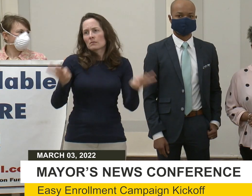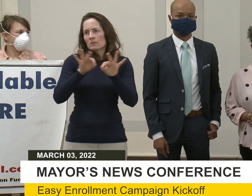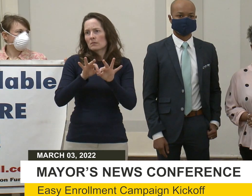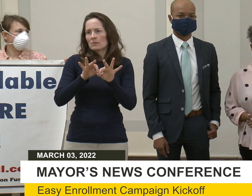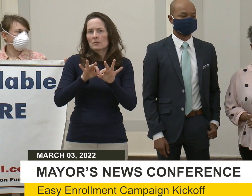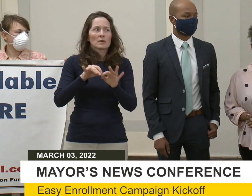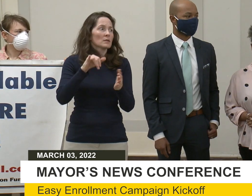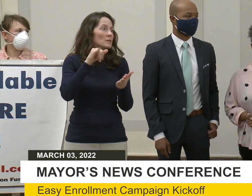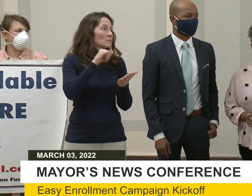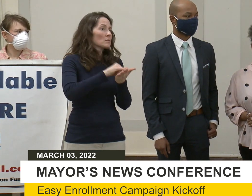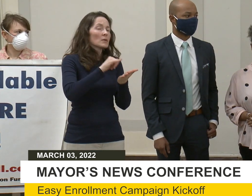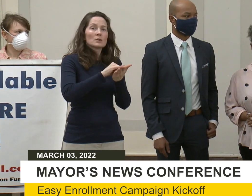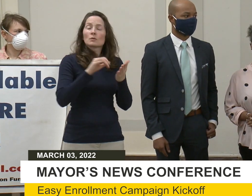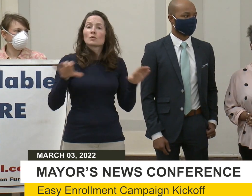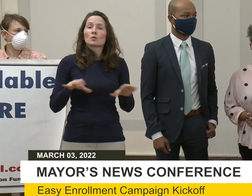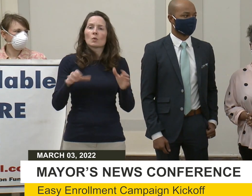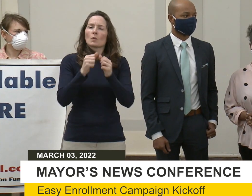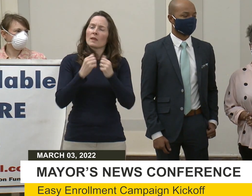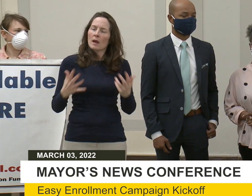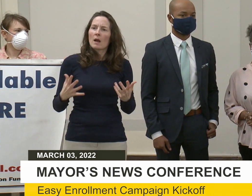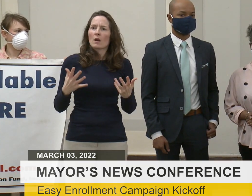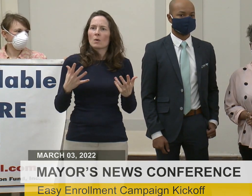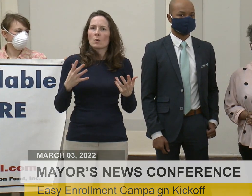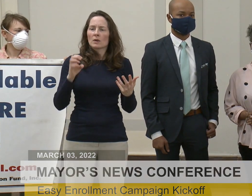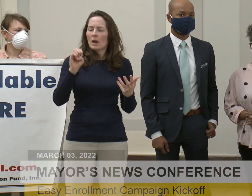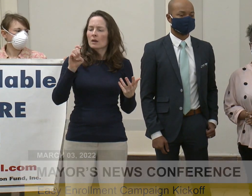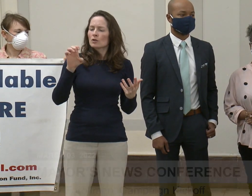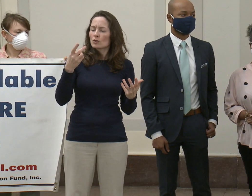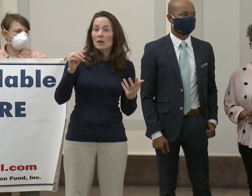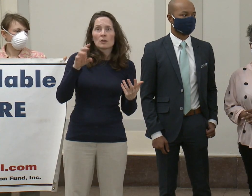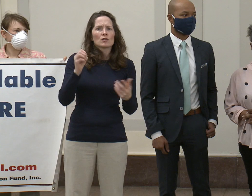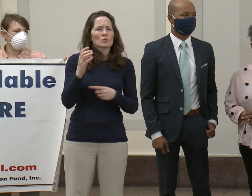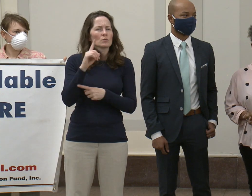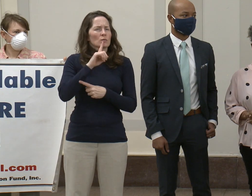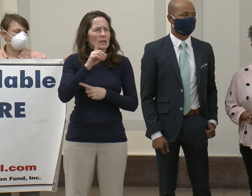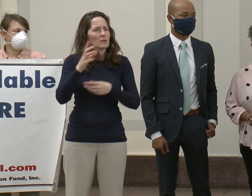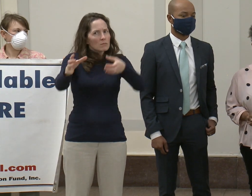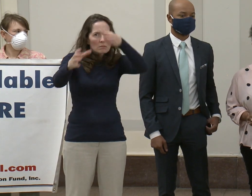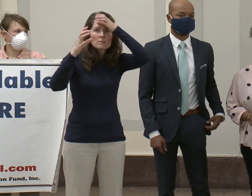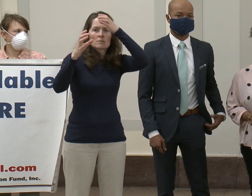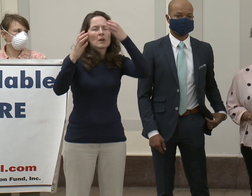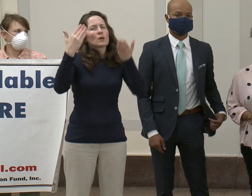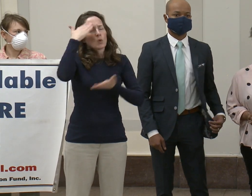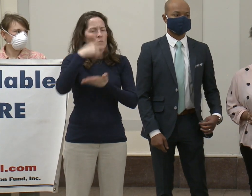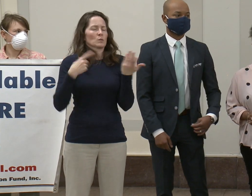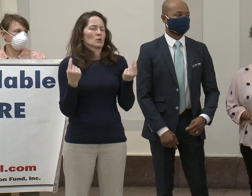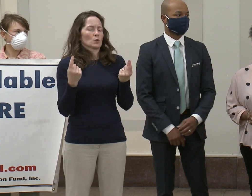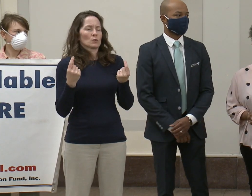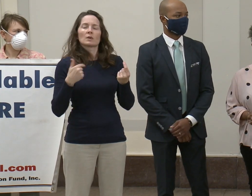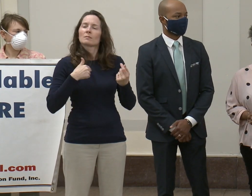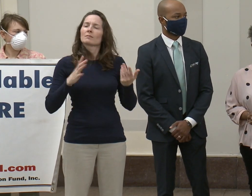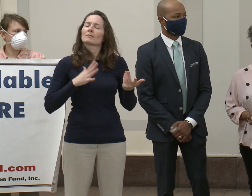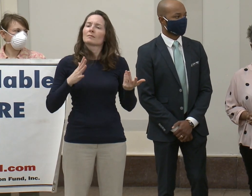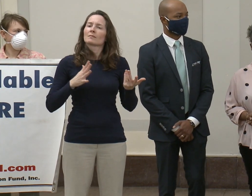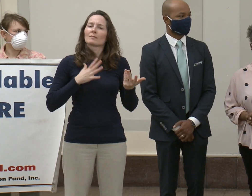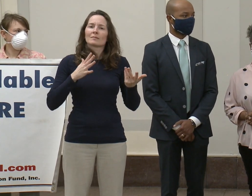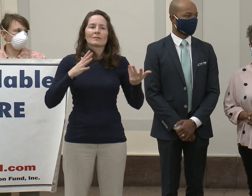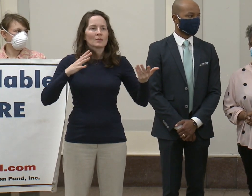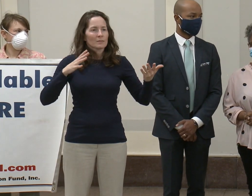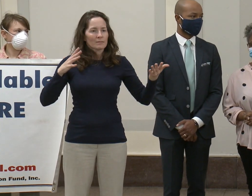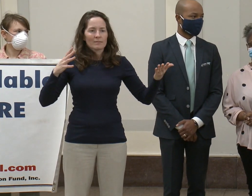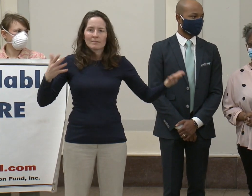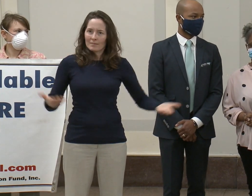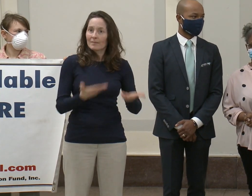exchange that really cares and knows what they're doing. That's why I'm thrilled to introduce now Michelle Eberly, the head of the